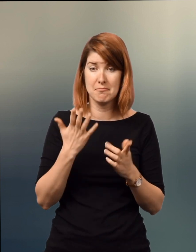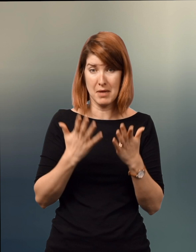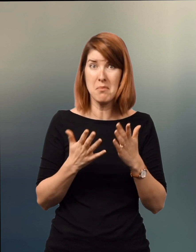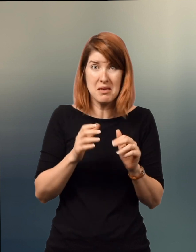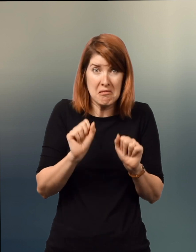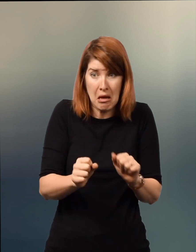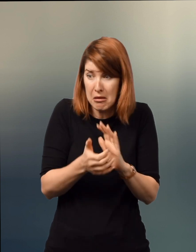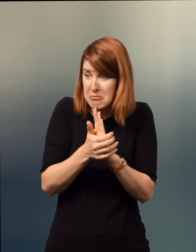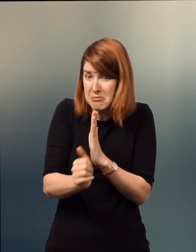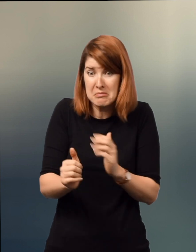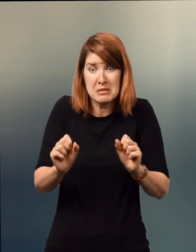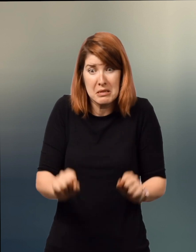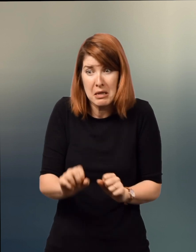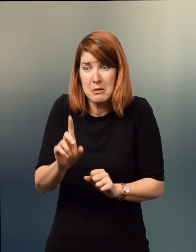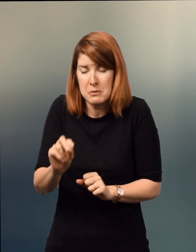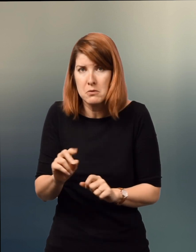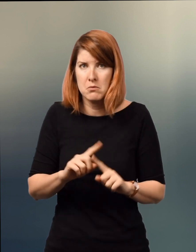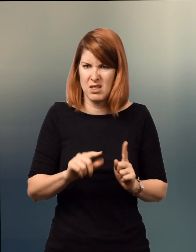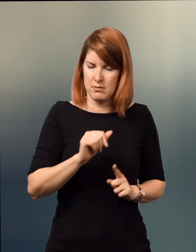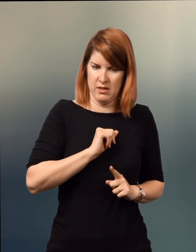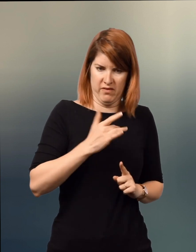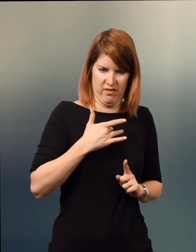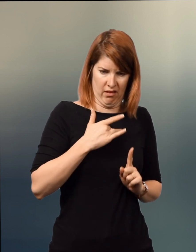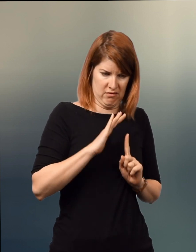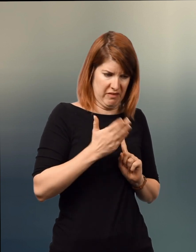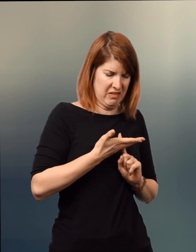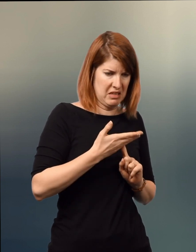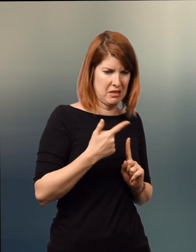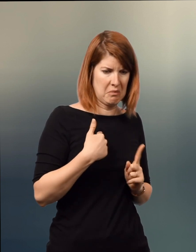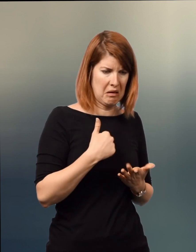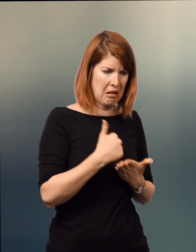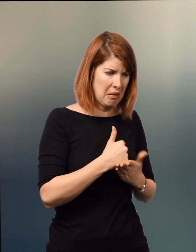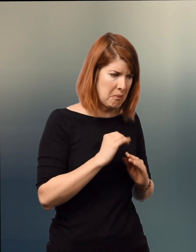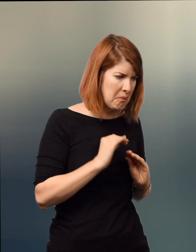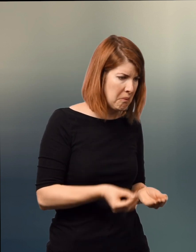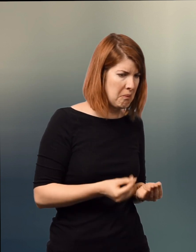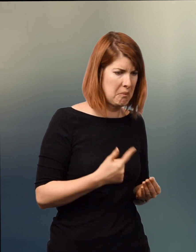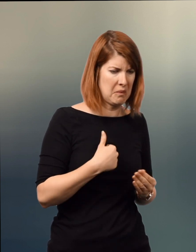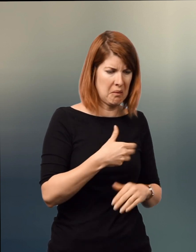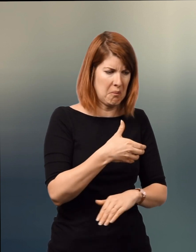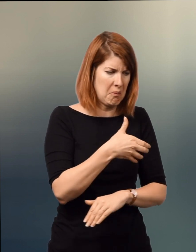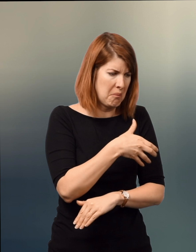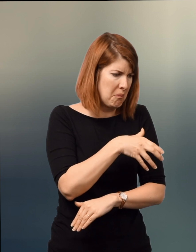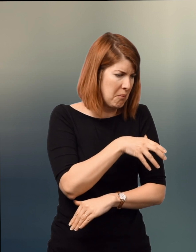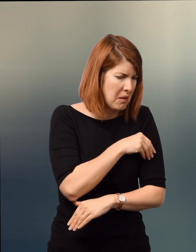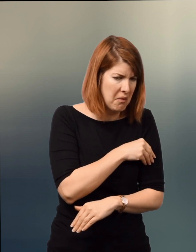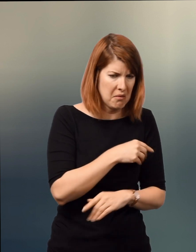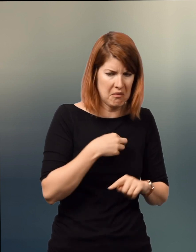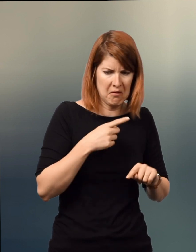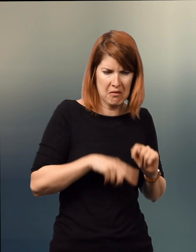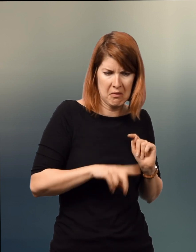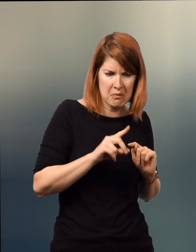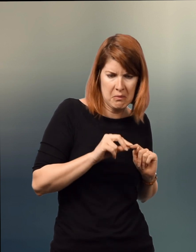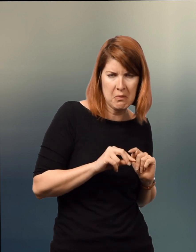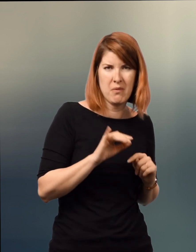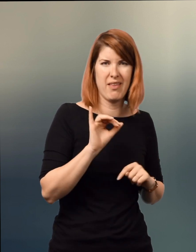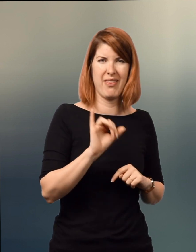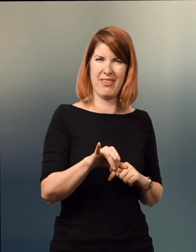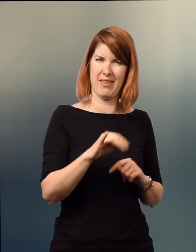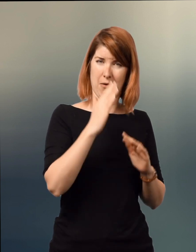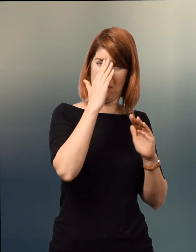try things that they are likely to be capable of due to the fact that they're convinced that they are helpless and powerless to achieve